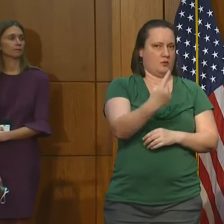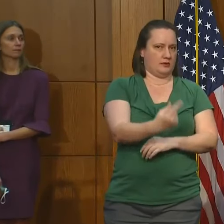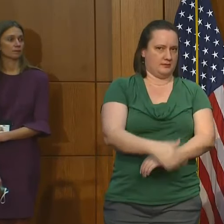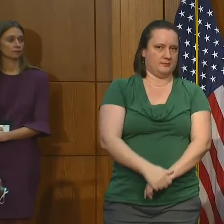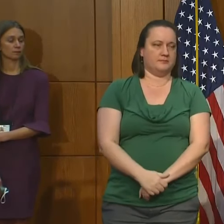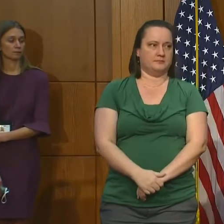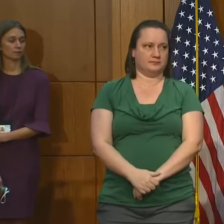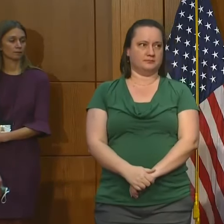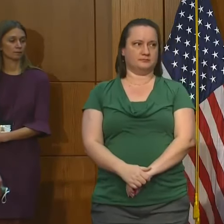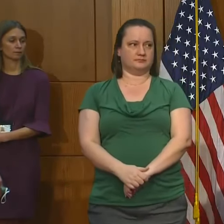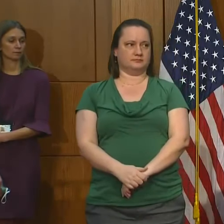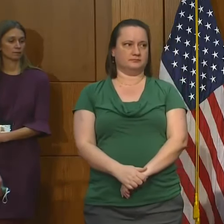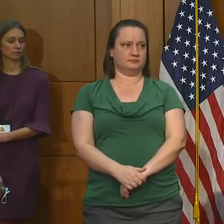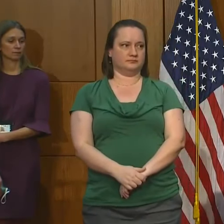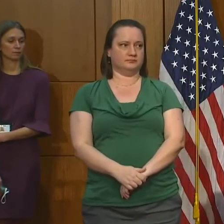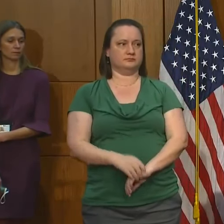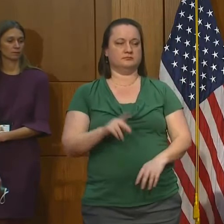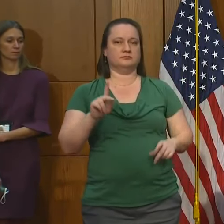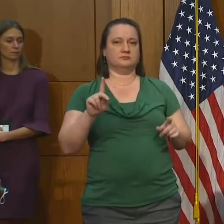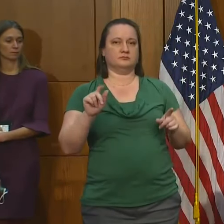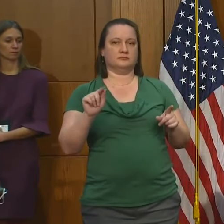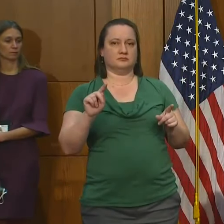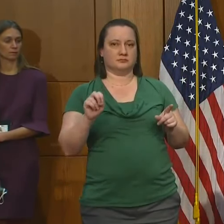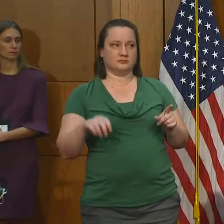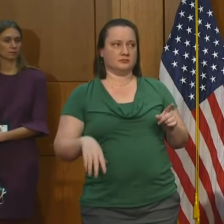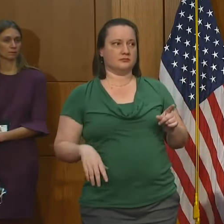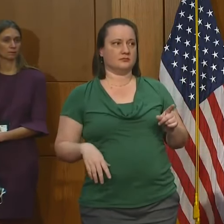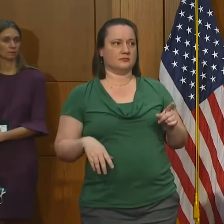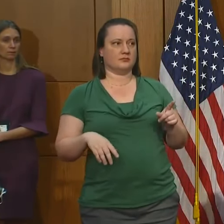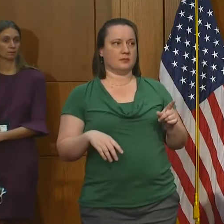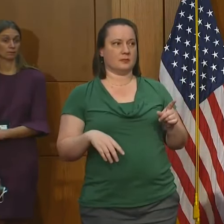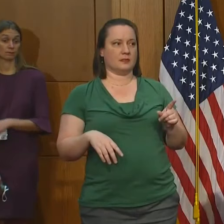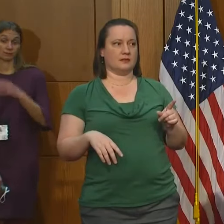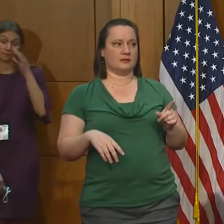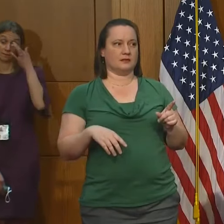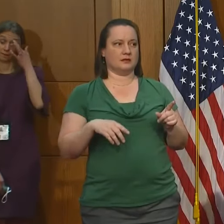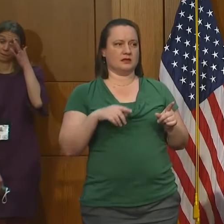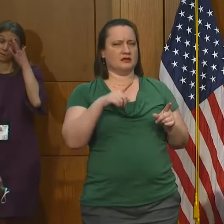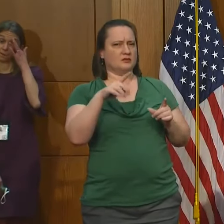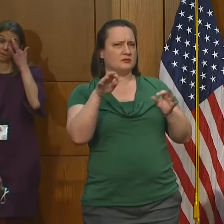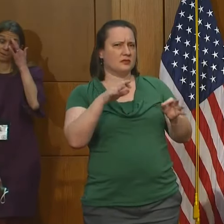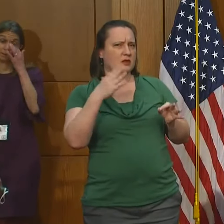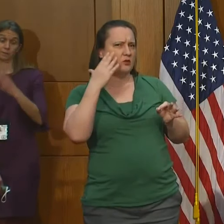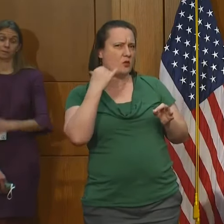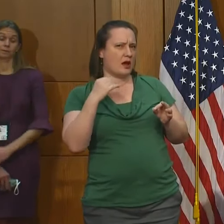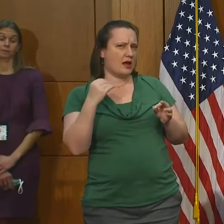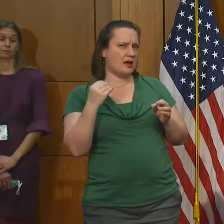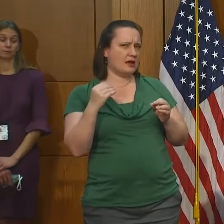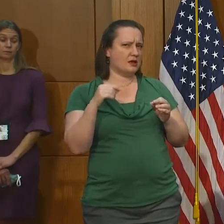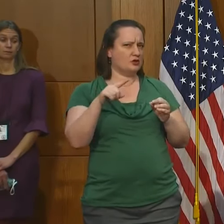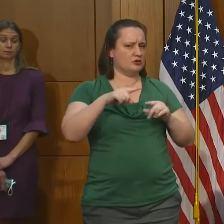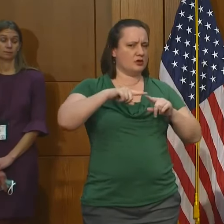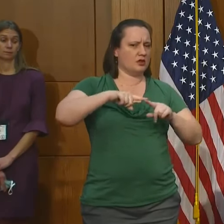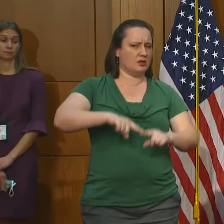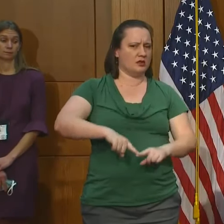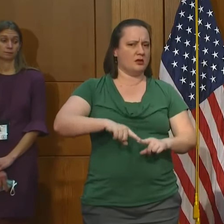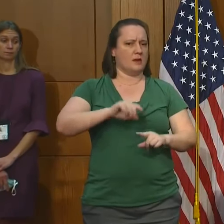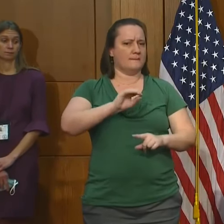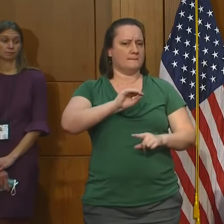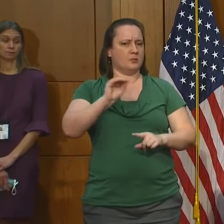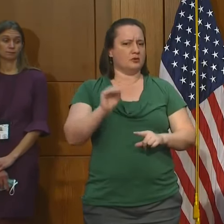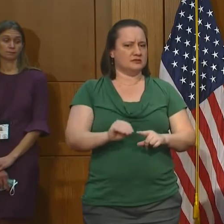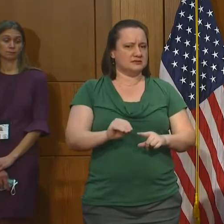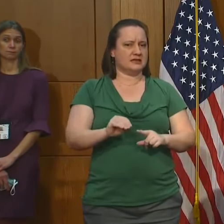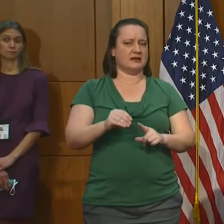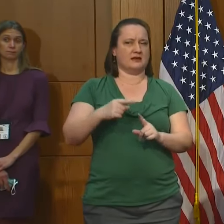Yes. Can you explain more about why you're relying on the % positivity rate and that 14-day decline